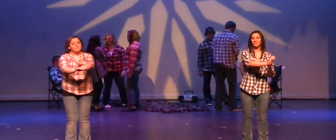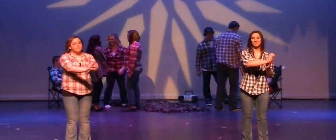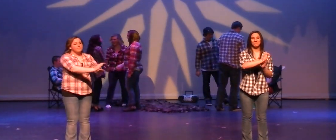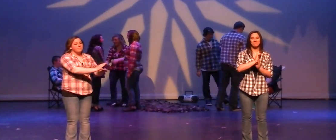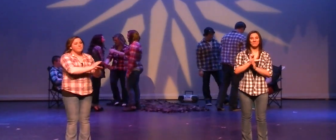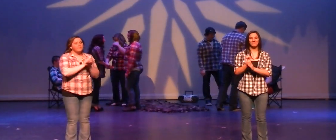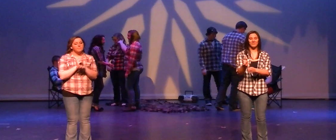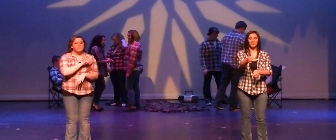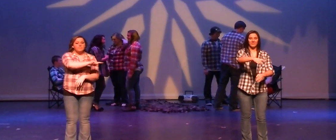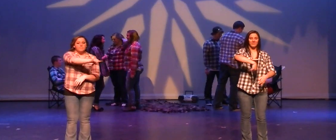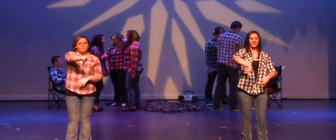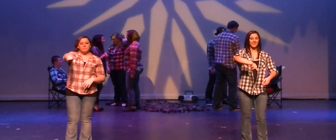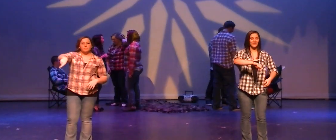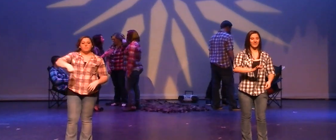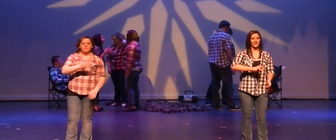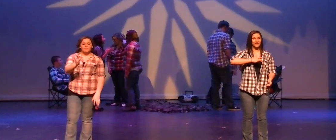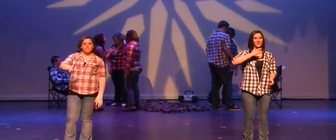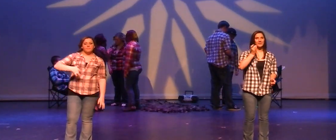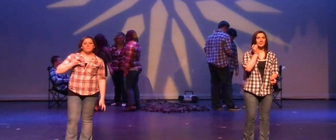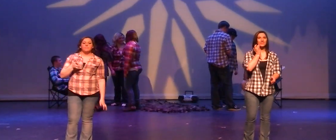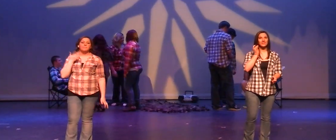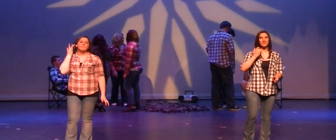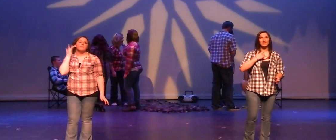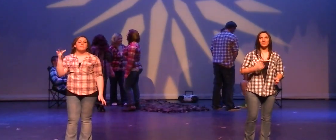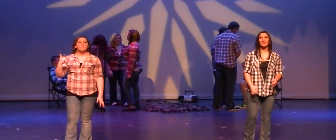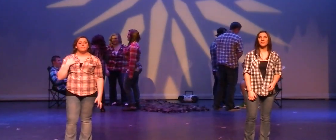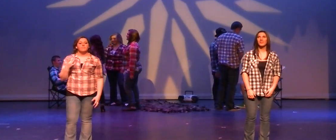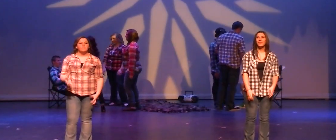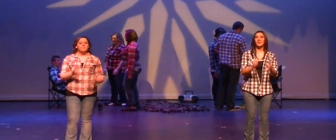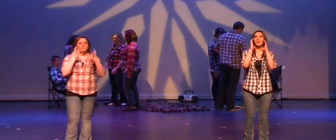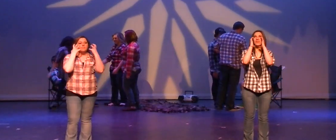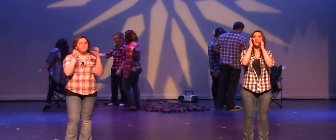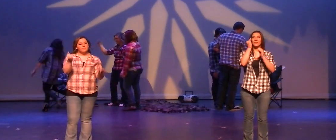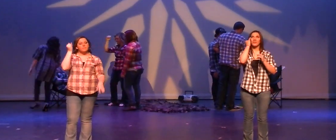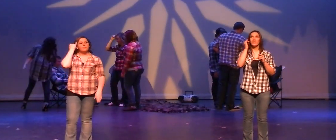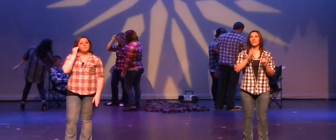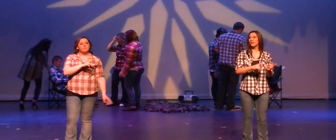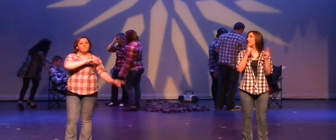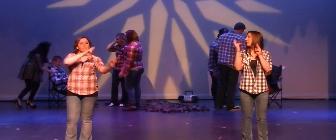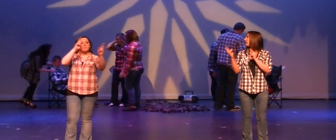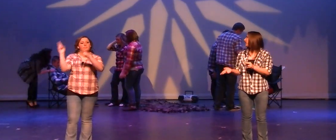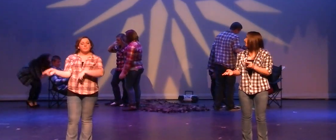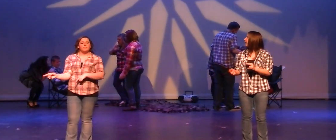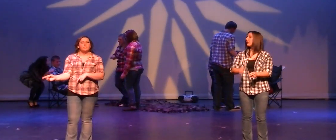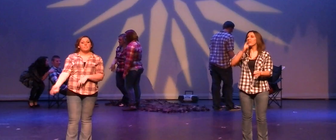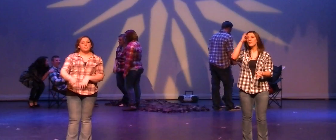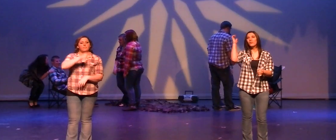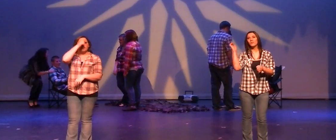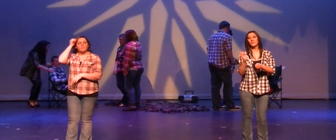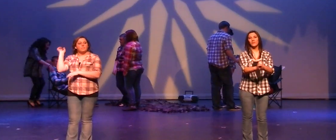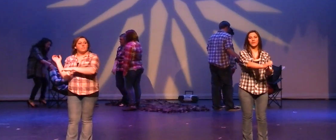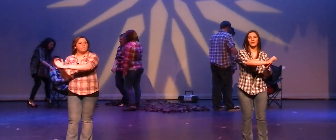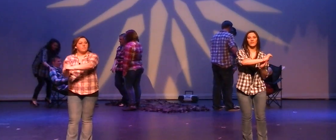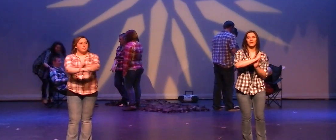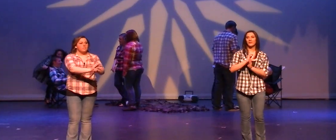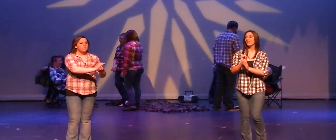lines And I'm always feeling sick And I'm part of lingering motion So I'm not